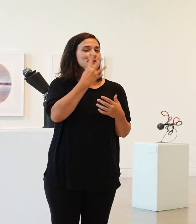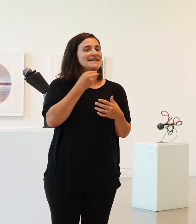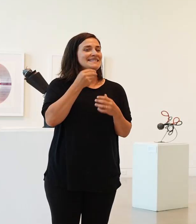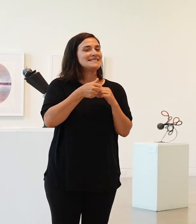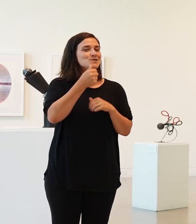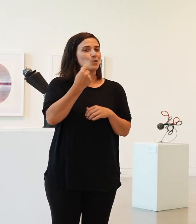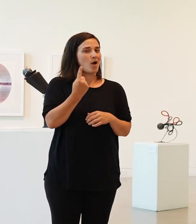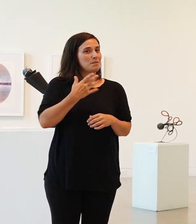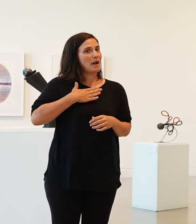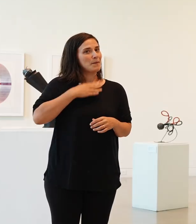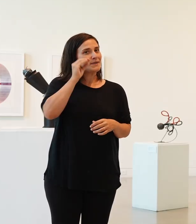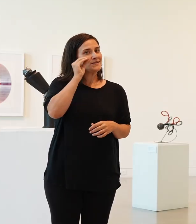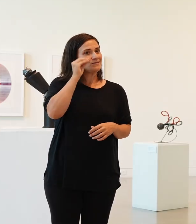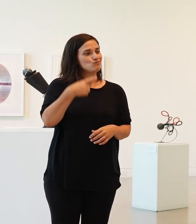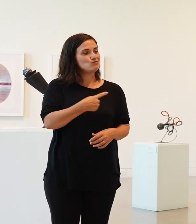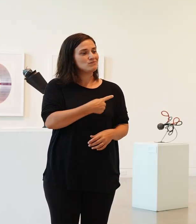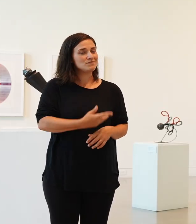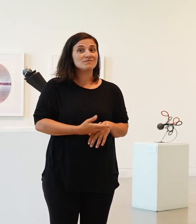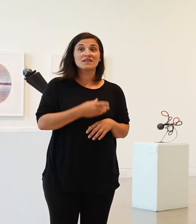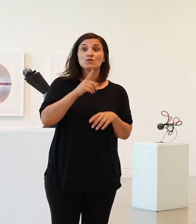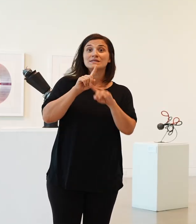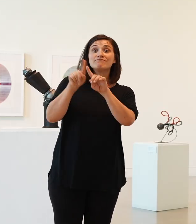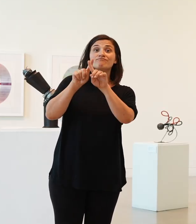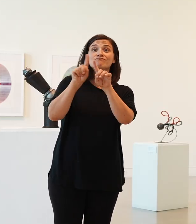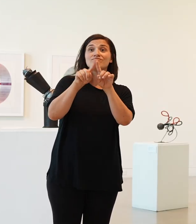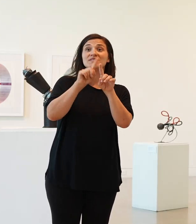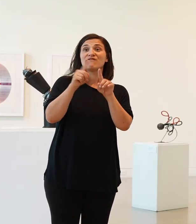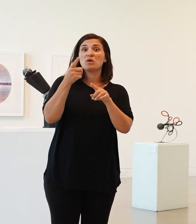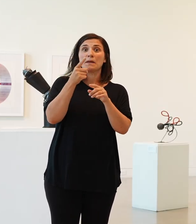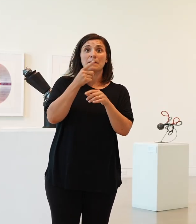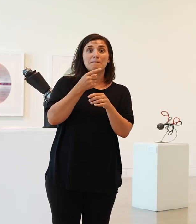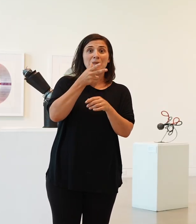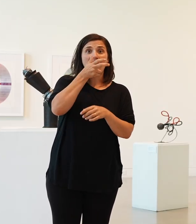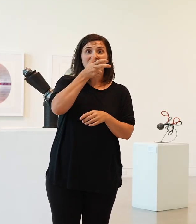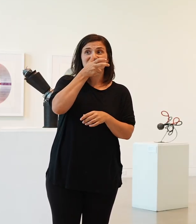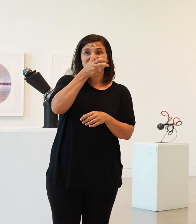then there was more flutter bugs back there.